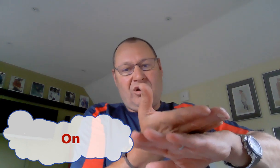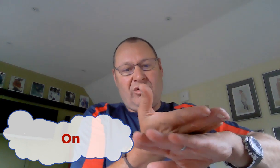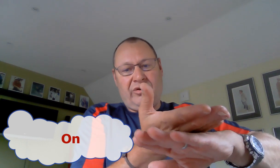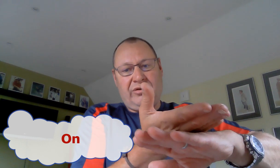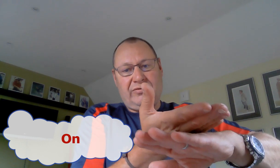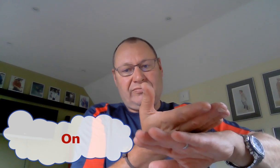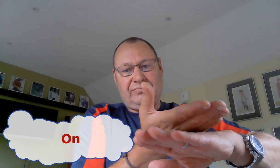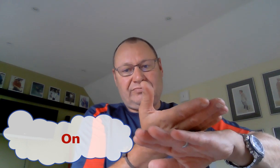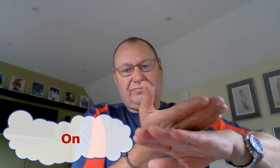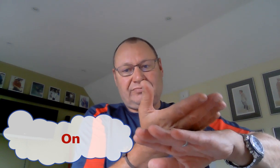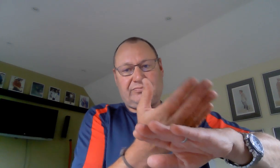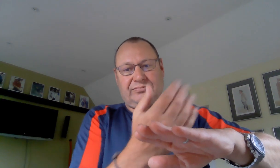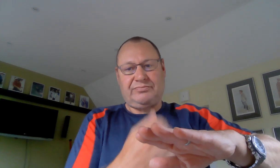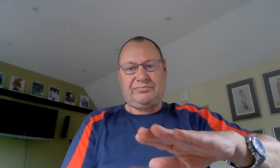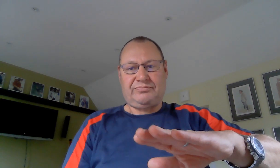On.